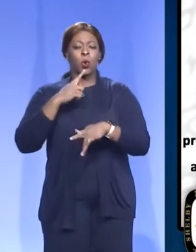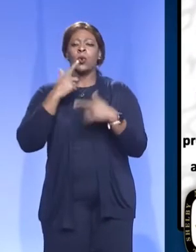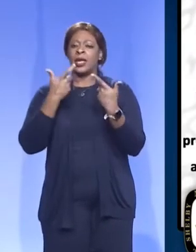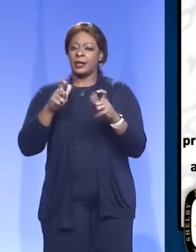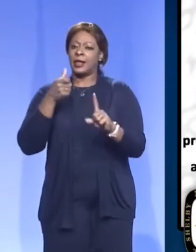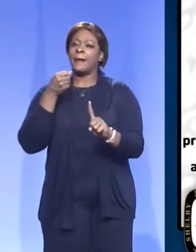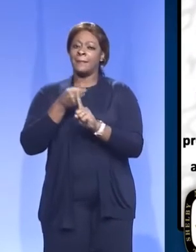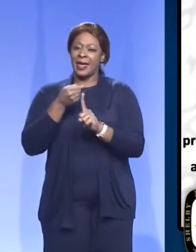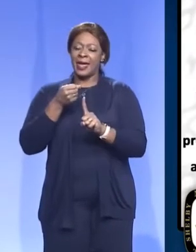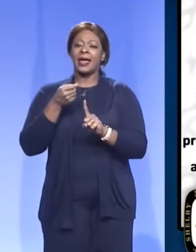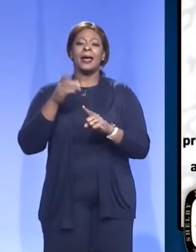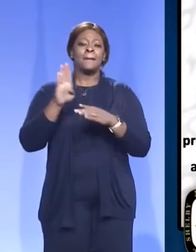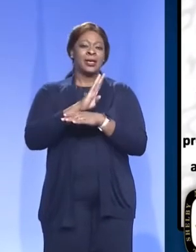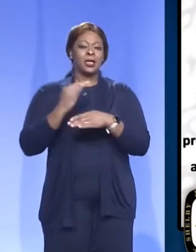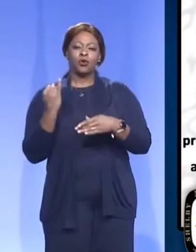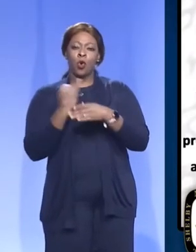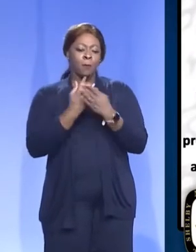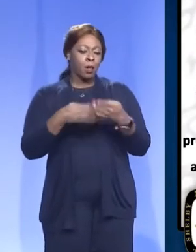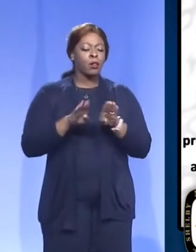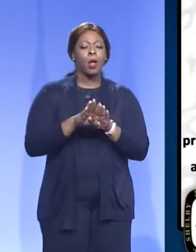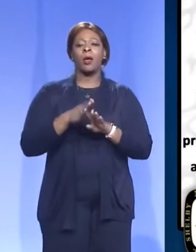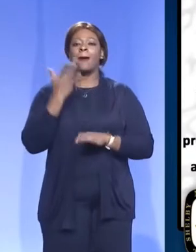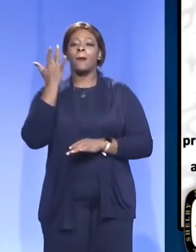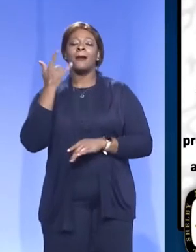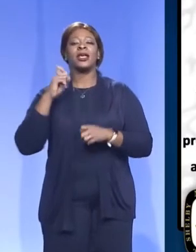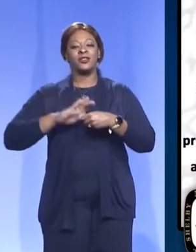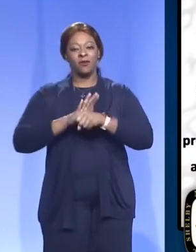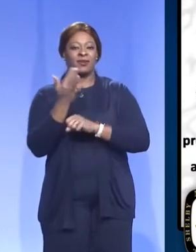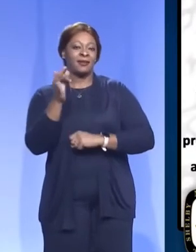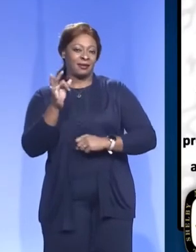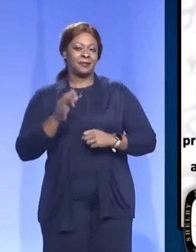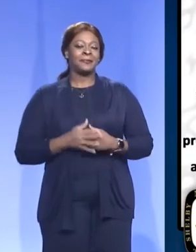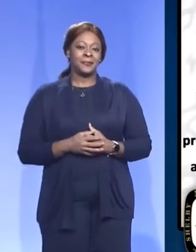adversely affected through business interruption due to COVID-19.